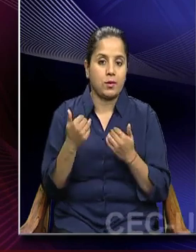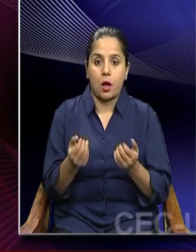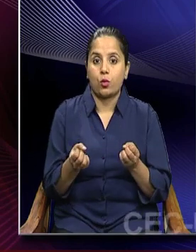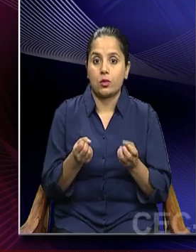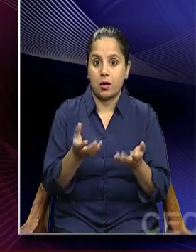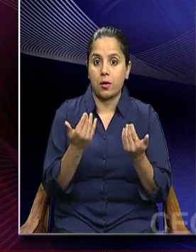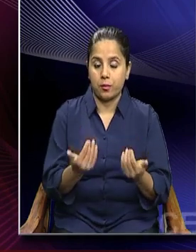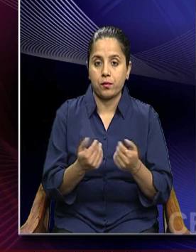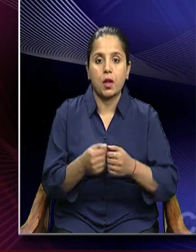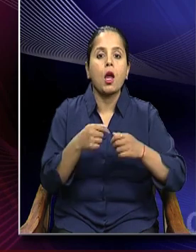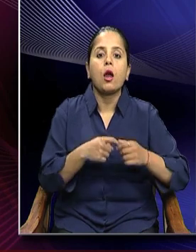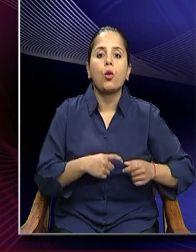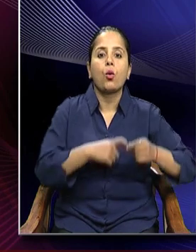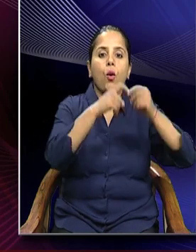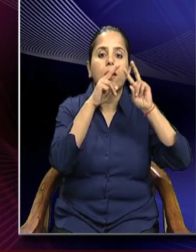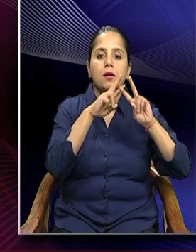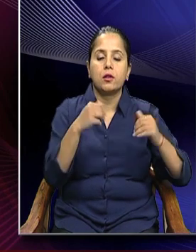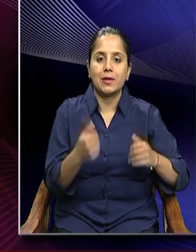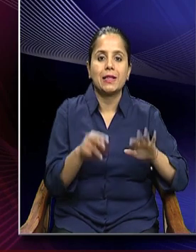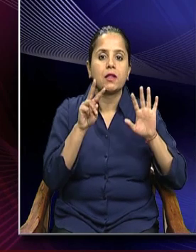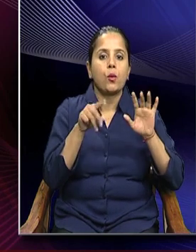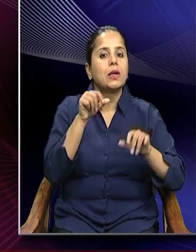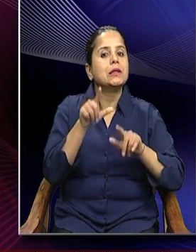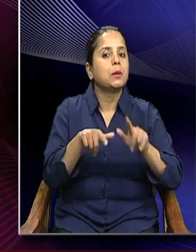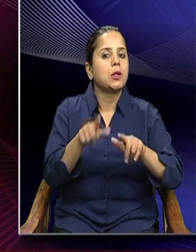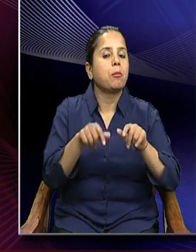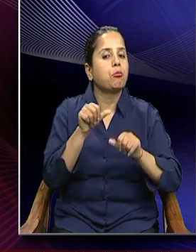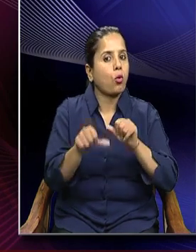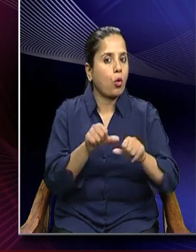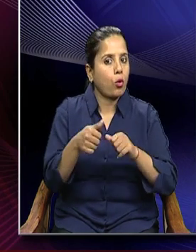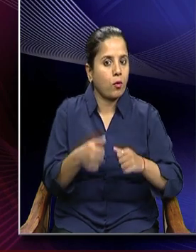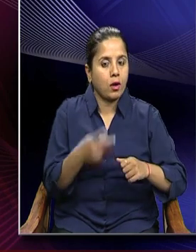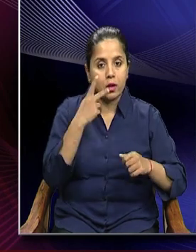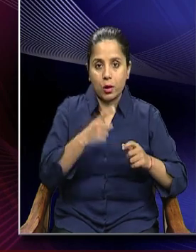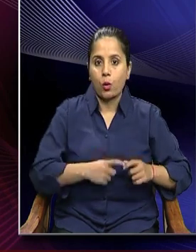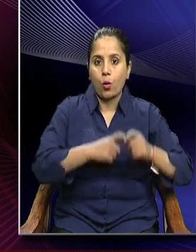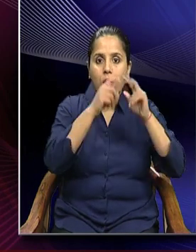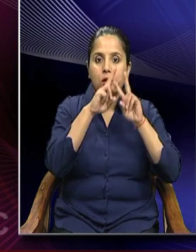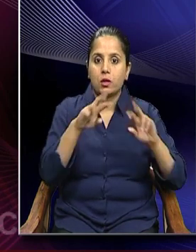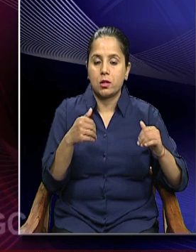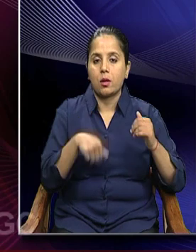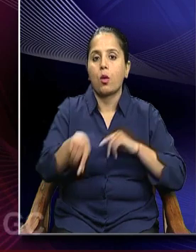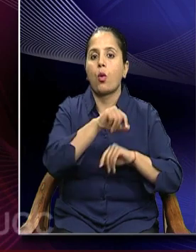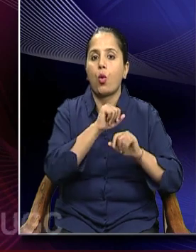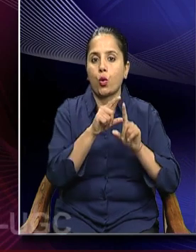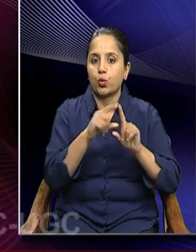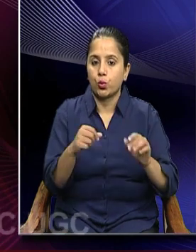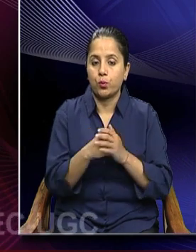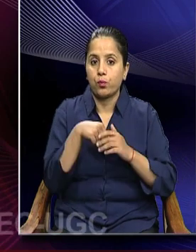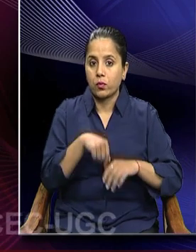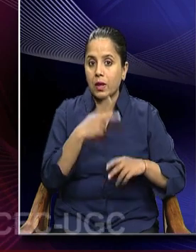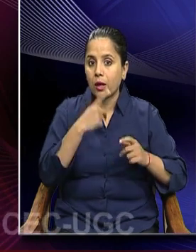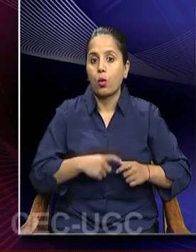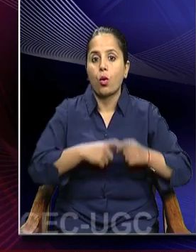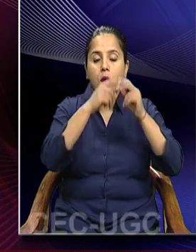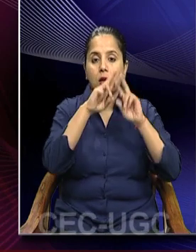with the qualitative research and the 7-step process which a qualitative researcher adopts. So, in qualitative